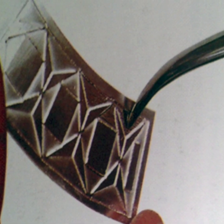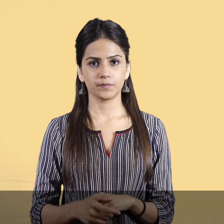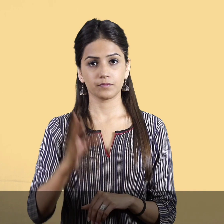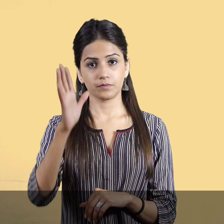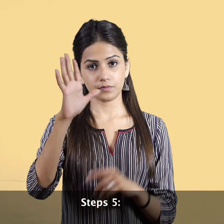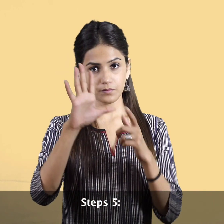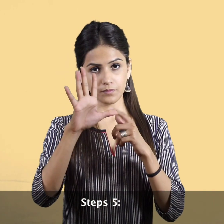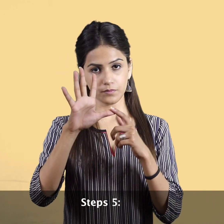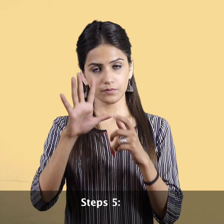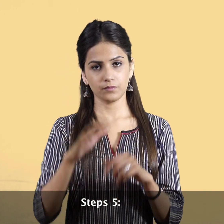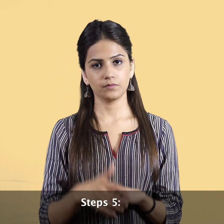Step 5.